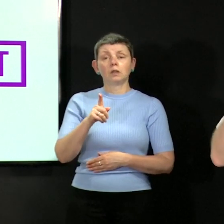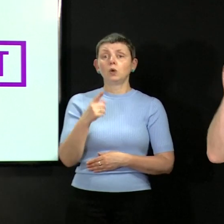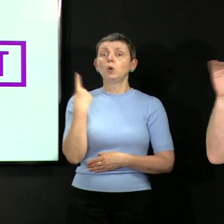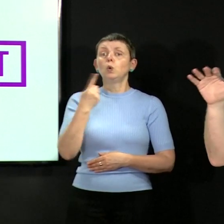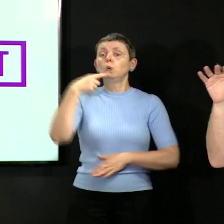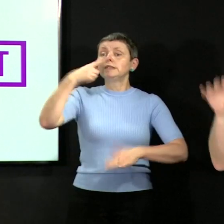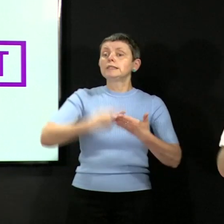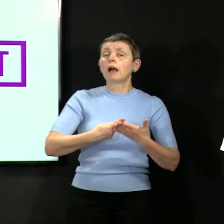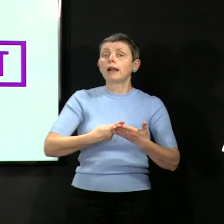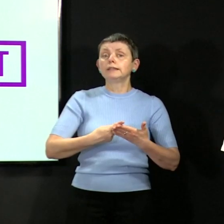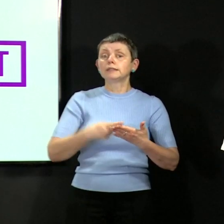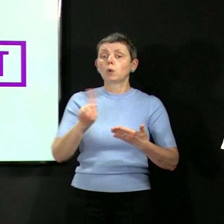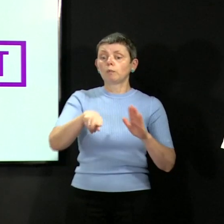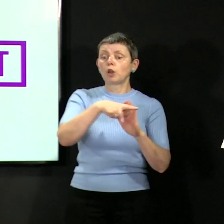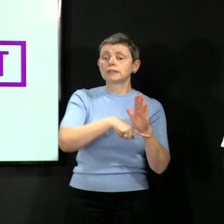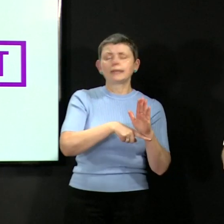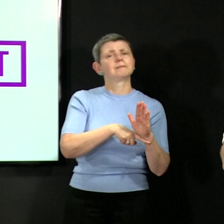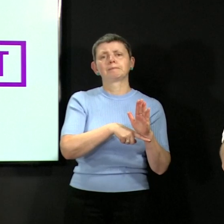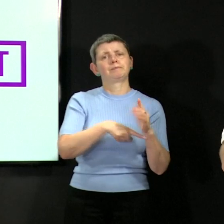me, by the decision makers.